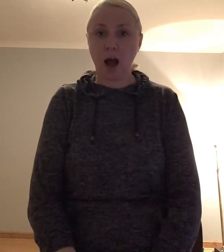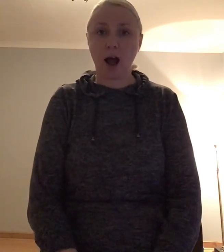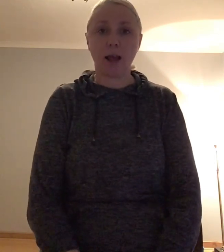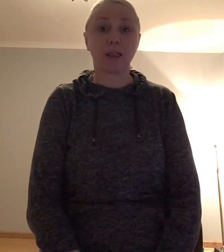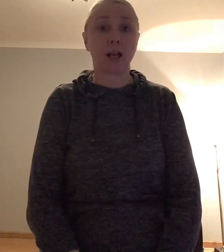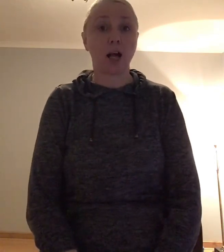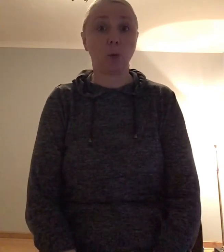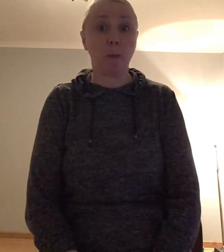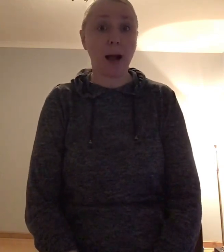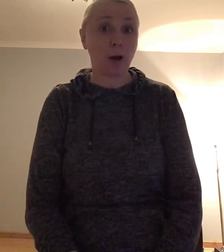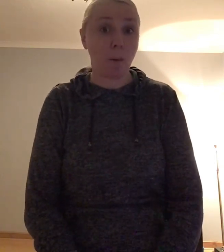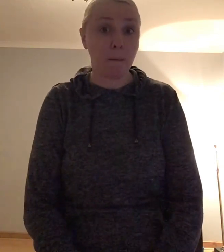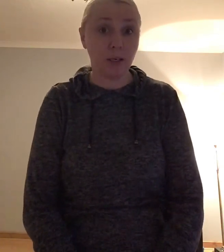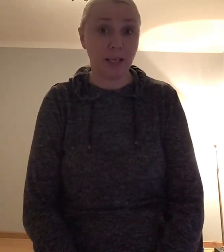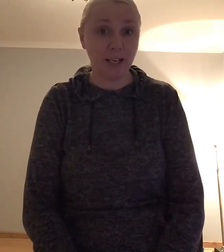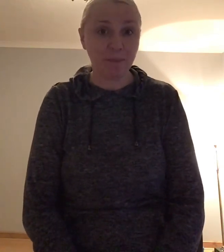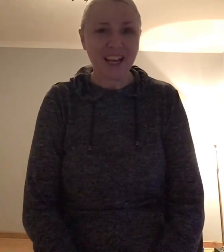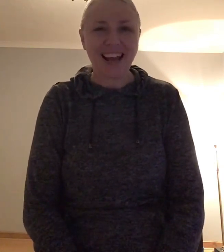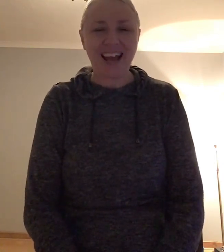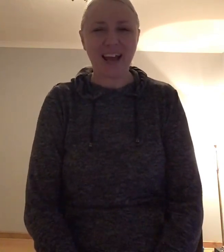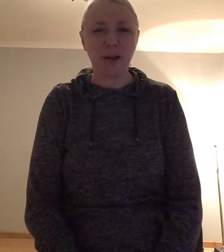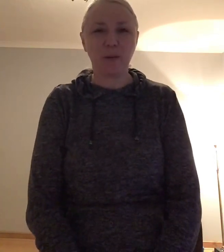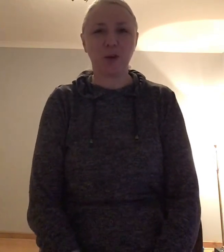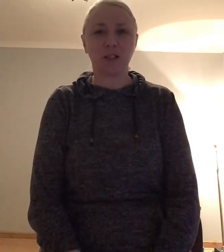I think I will be back on Monday with some